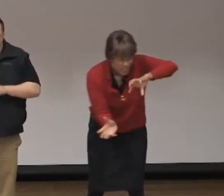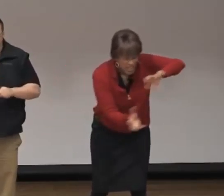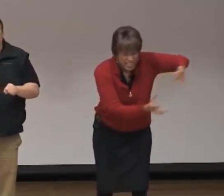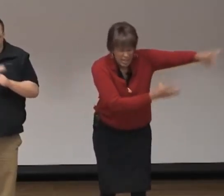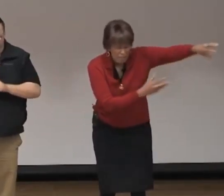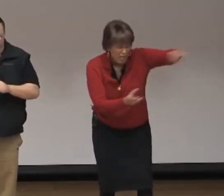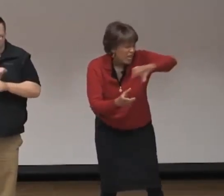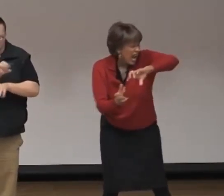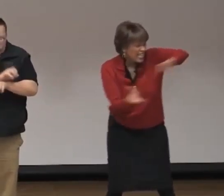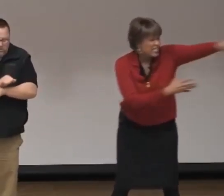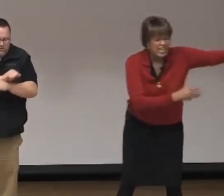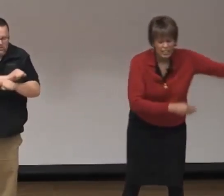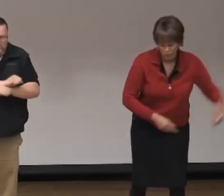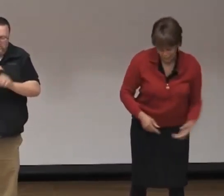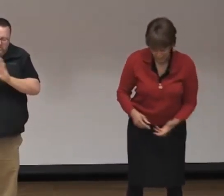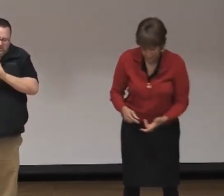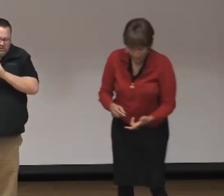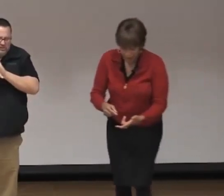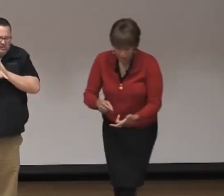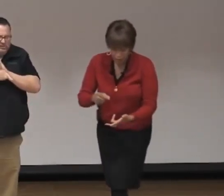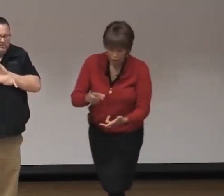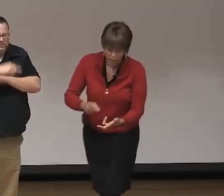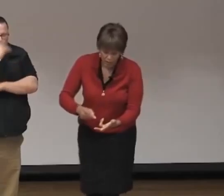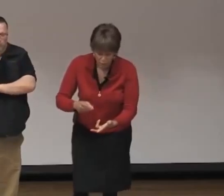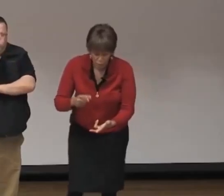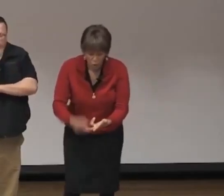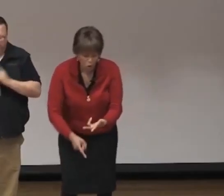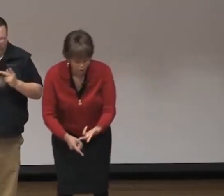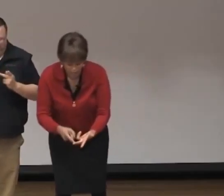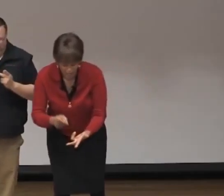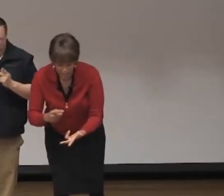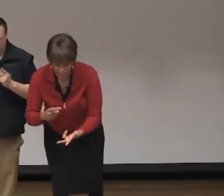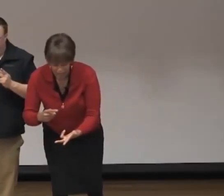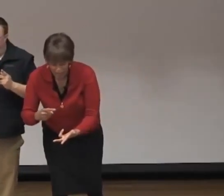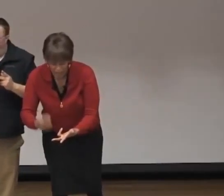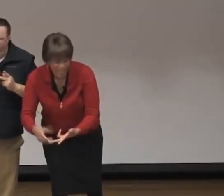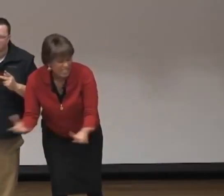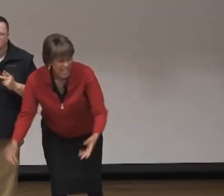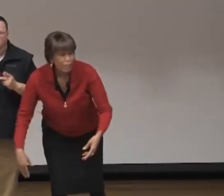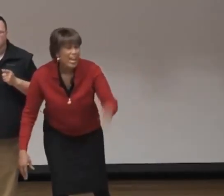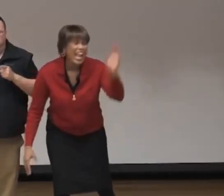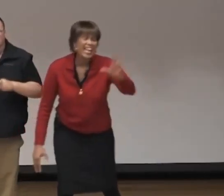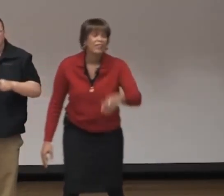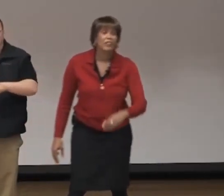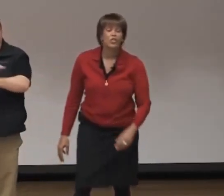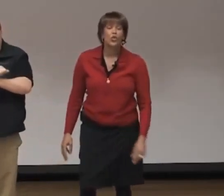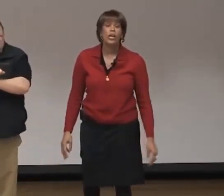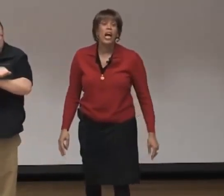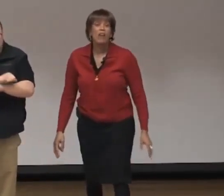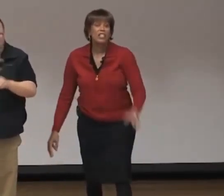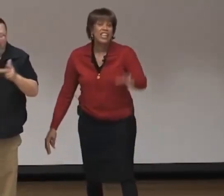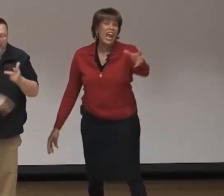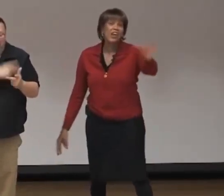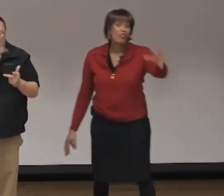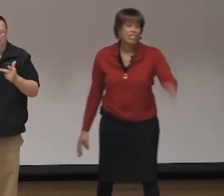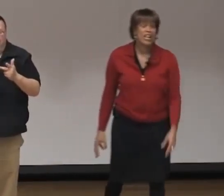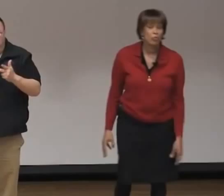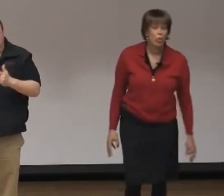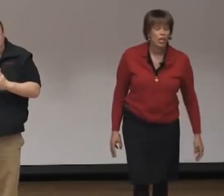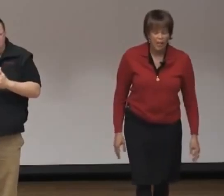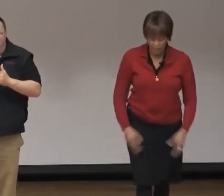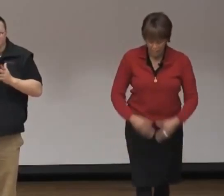in this deep, isolated place. I've got story of this war that has slavery. And I've got the story of a